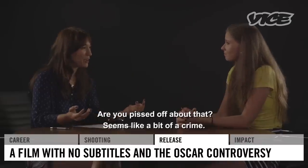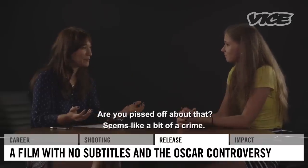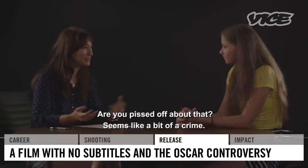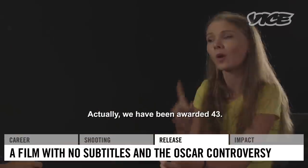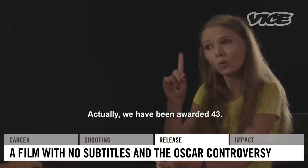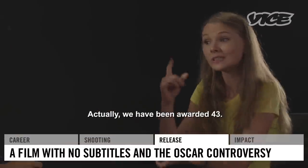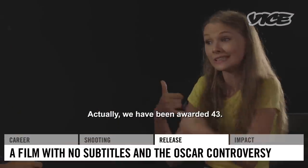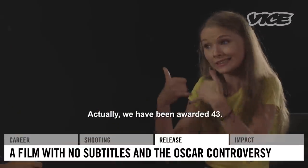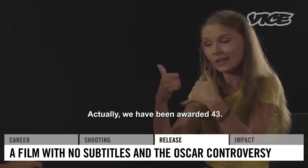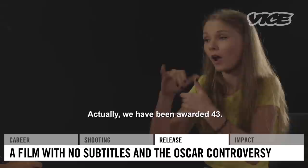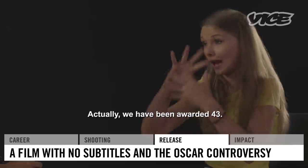crime.